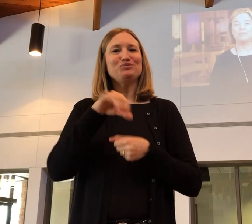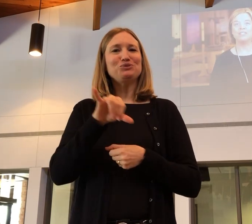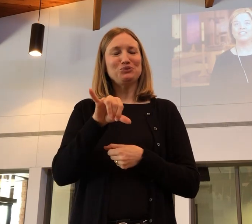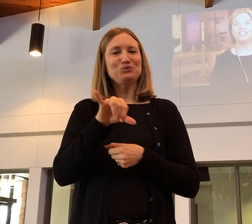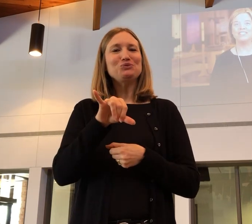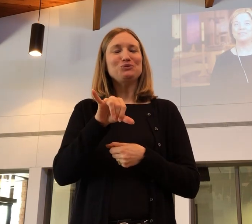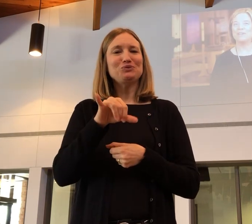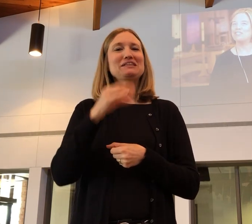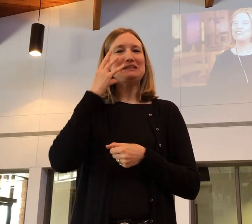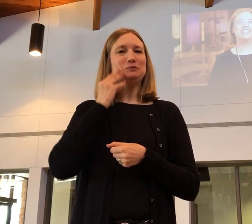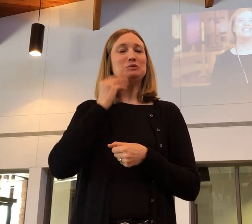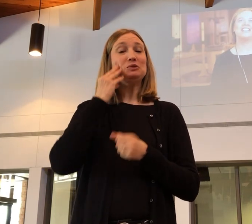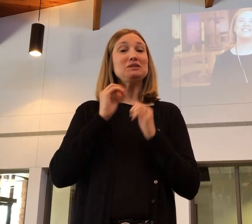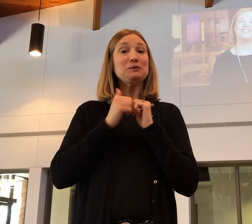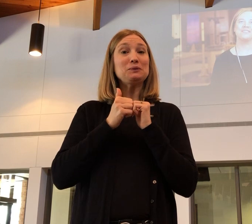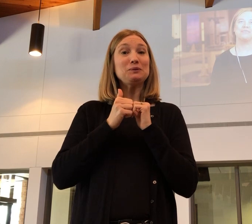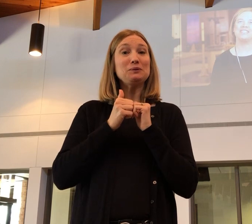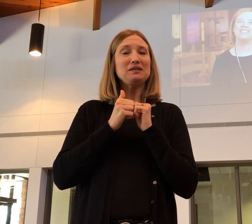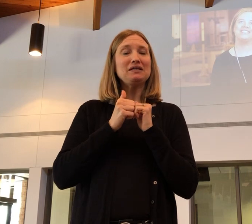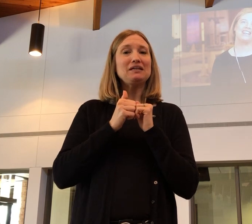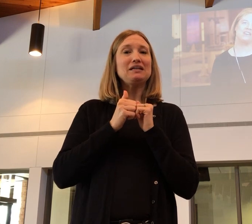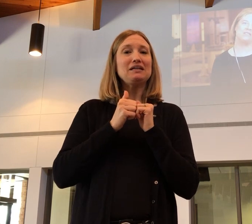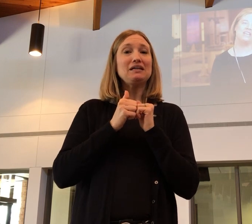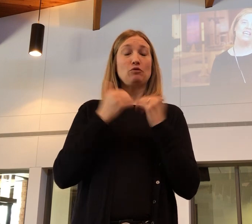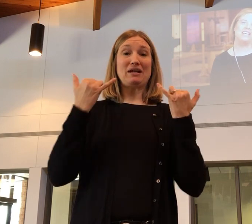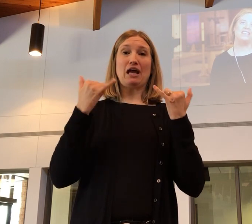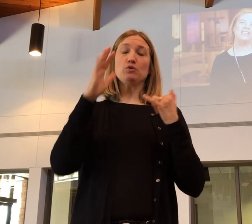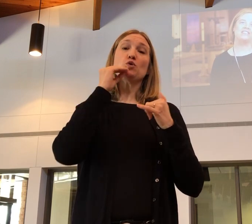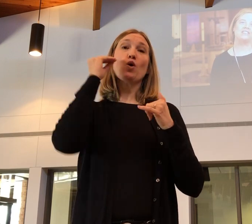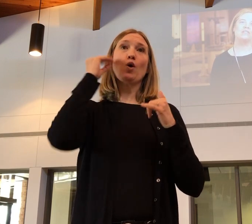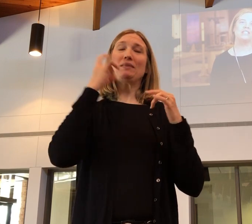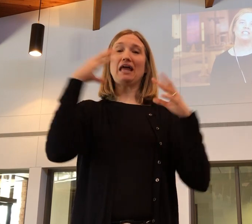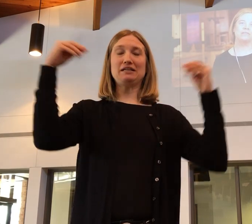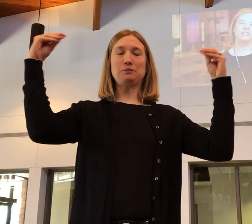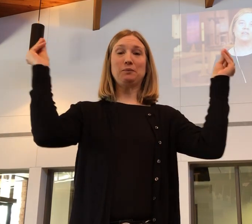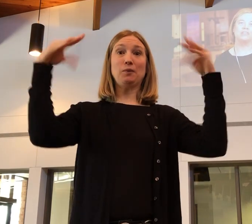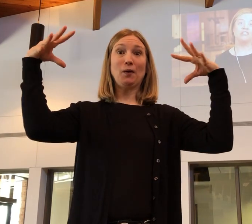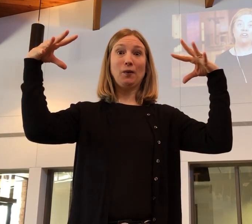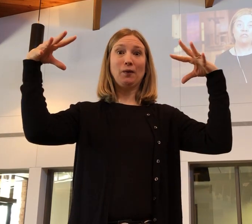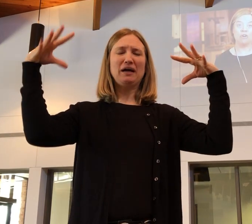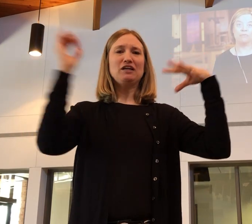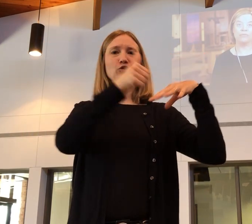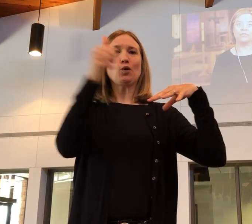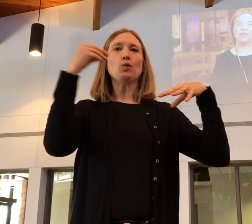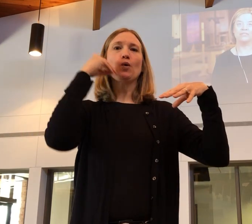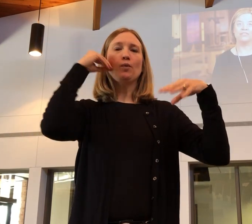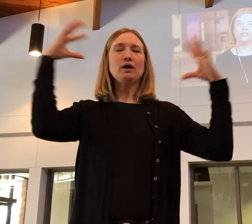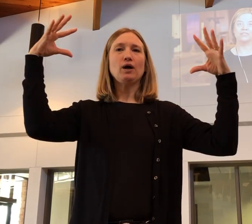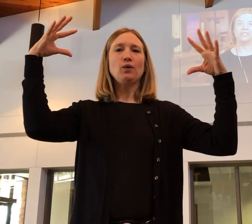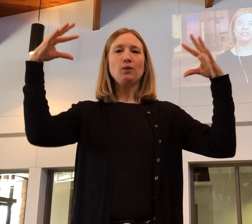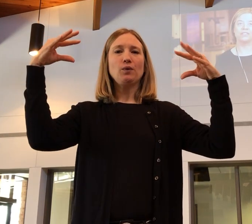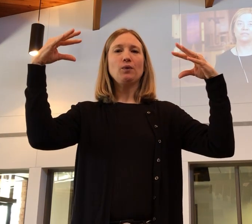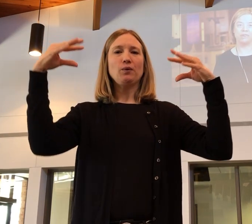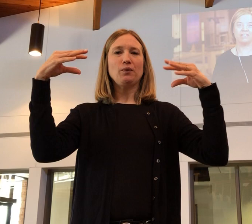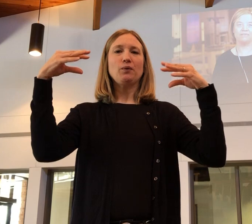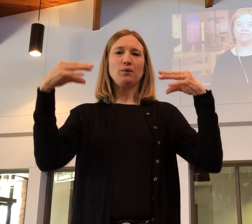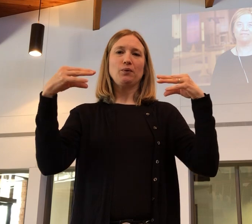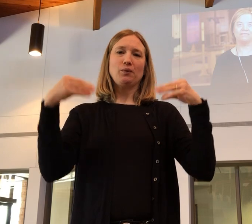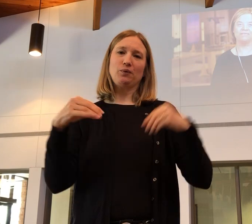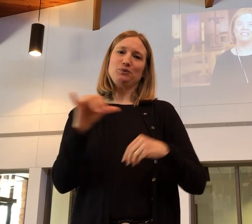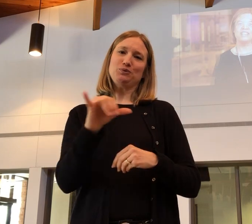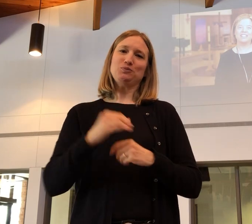same experience by turning the lights on brightly now and then slowly dimming them in your own home throughout the service as